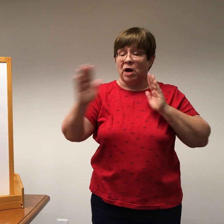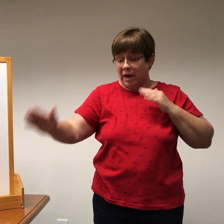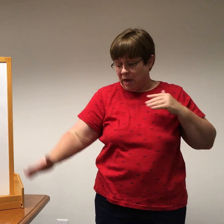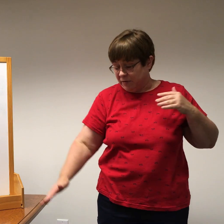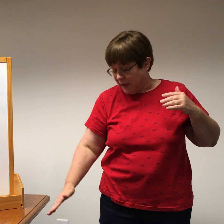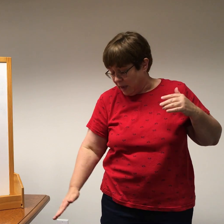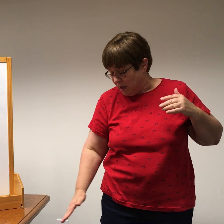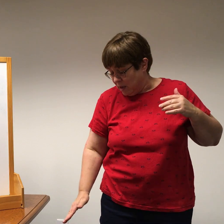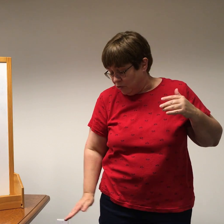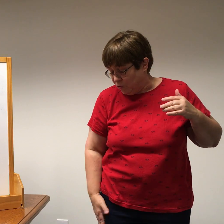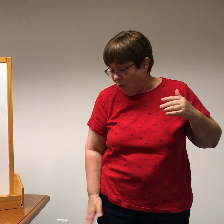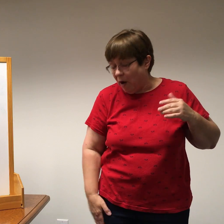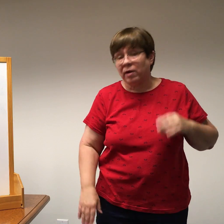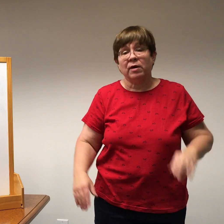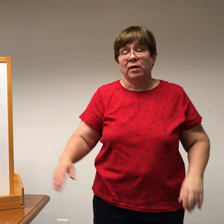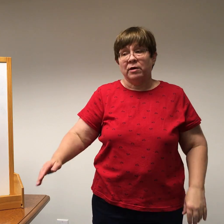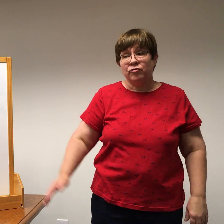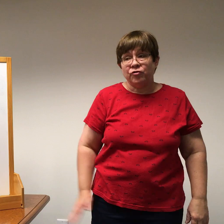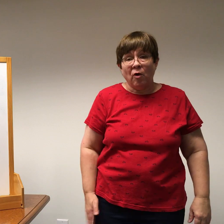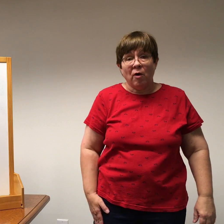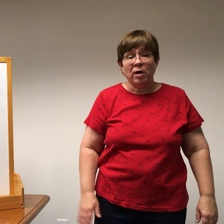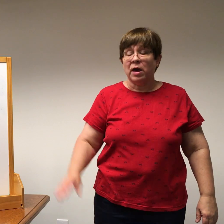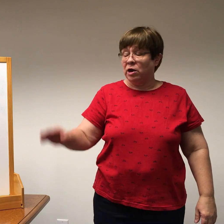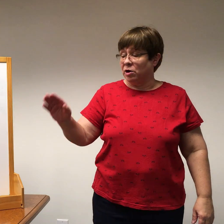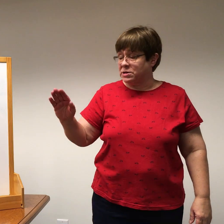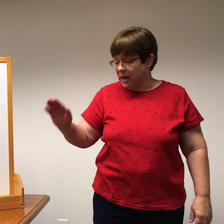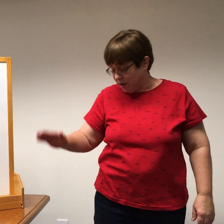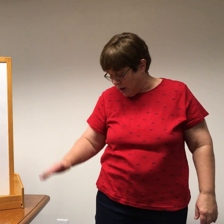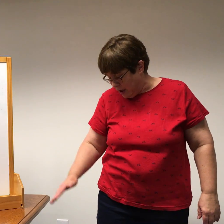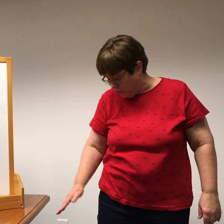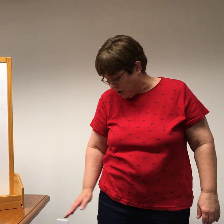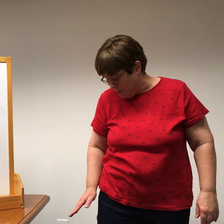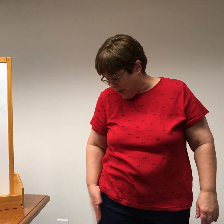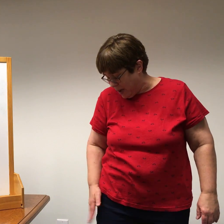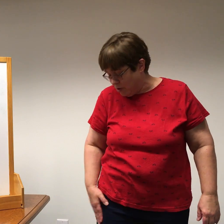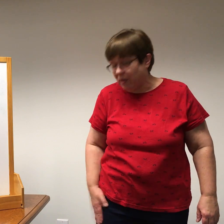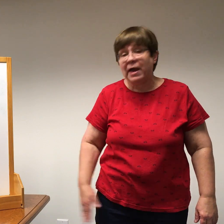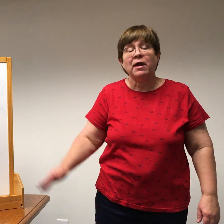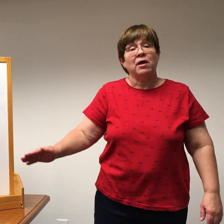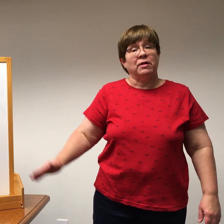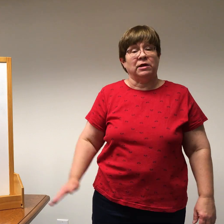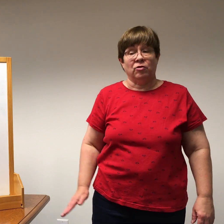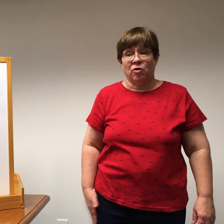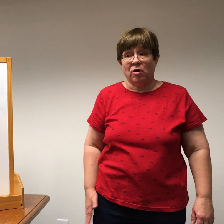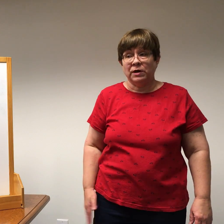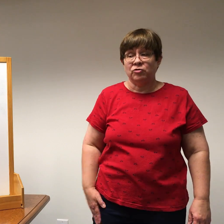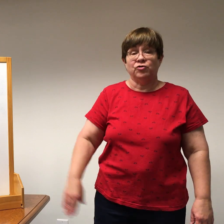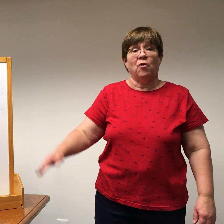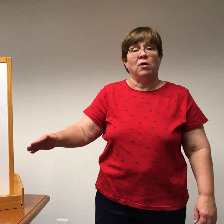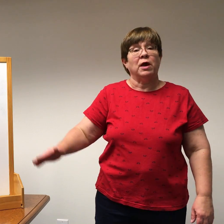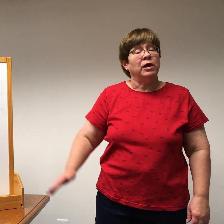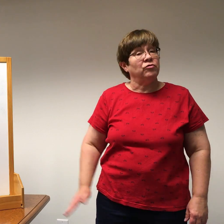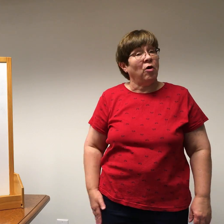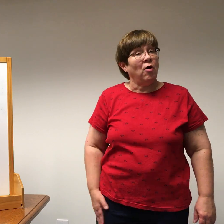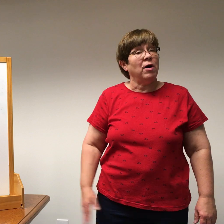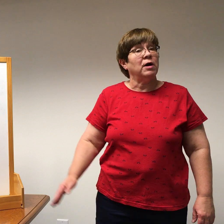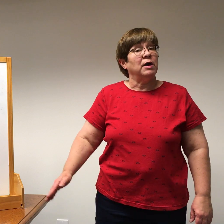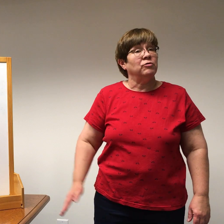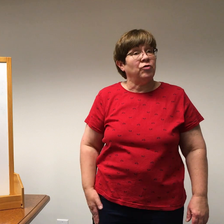I say, dog, dog. You're going to take your hand, you're going to pat your leg like you're calling your dog. Dog,